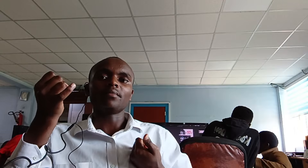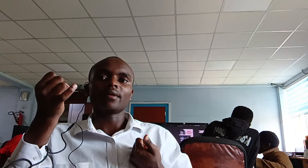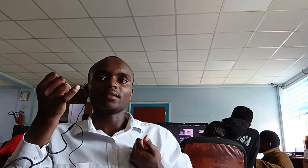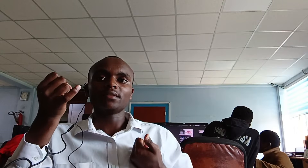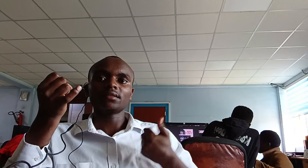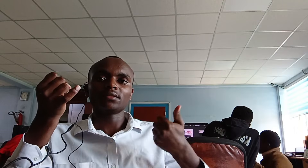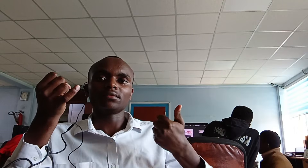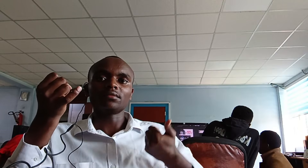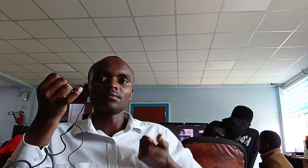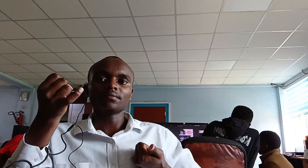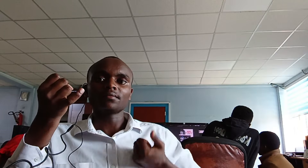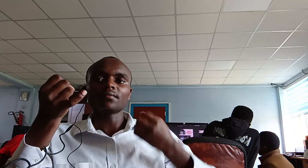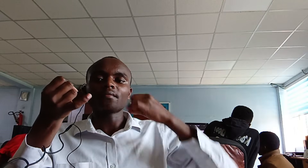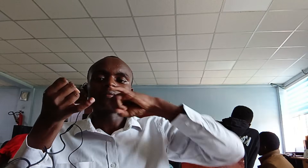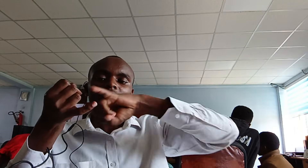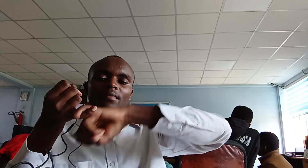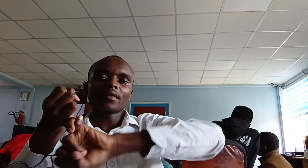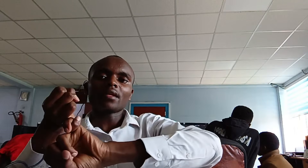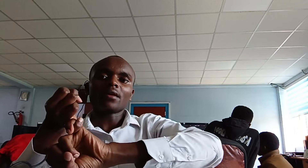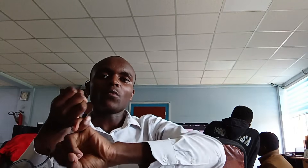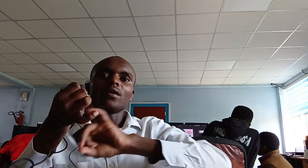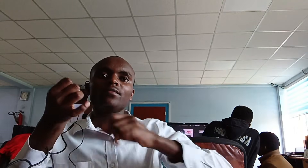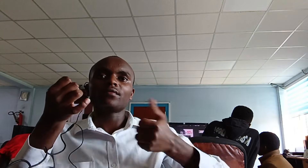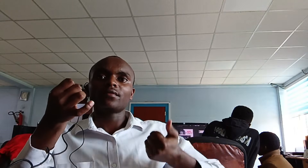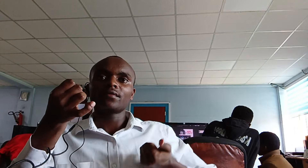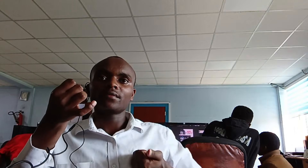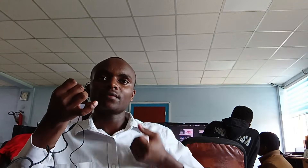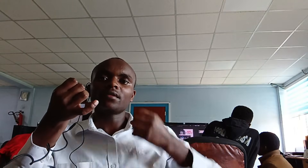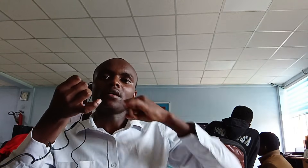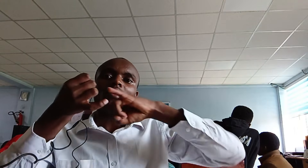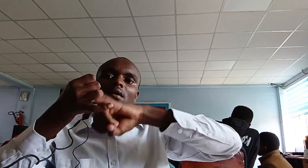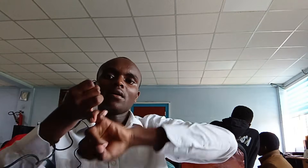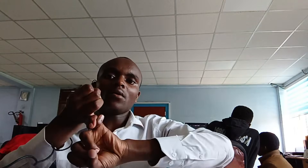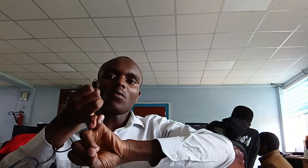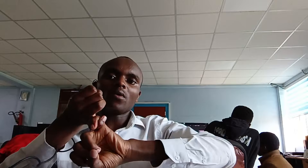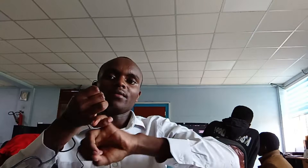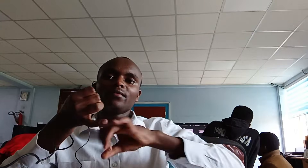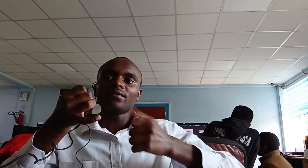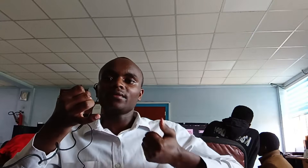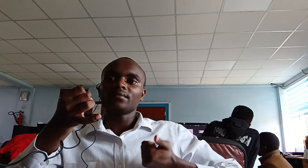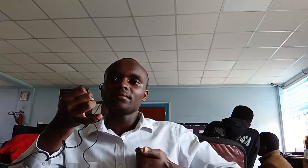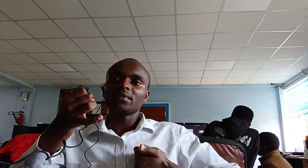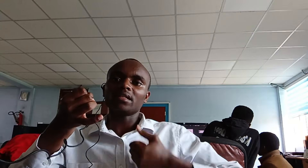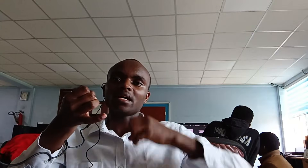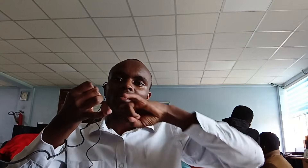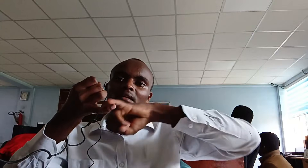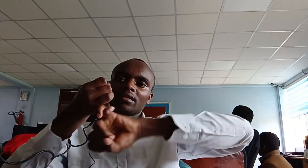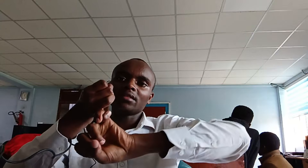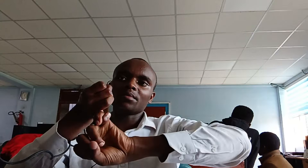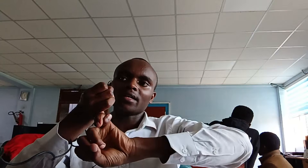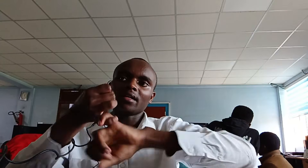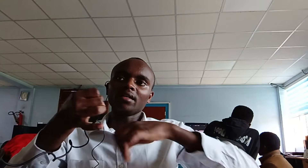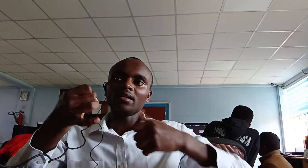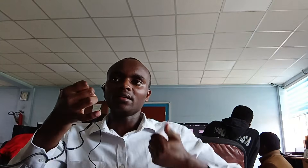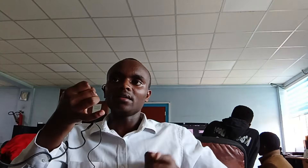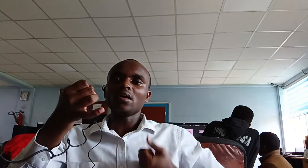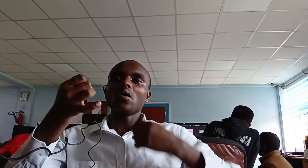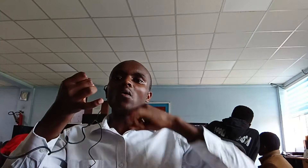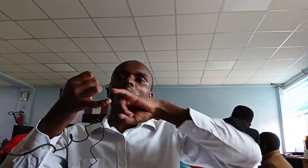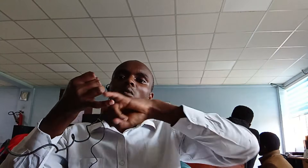breast. So wife, wife, girl gets married, wife,